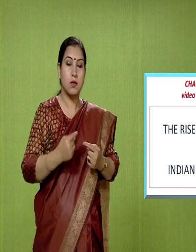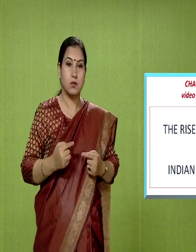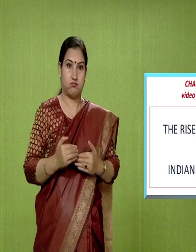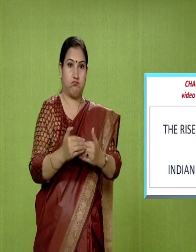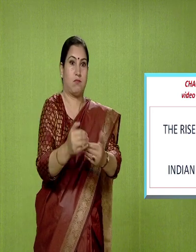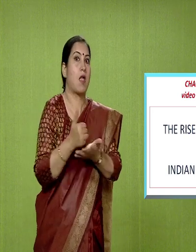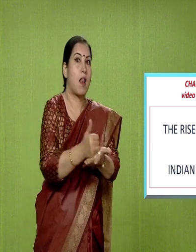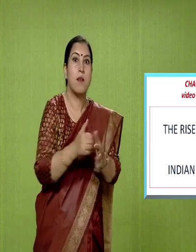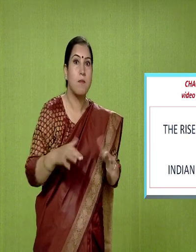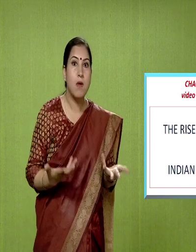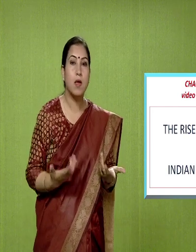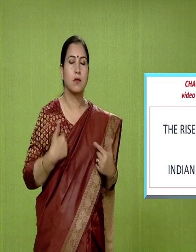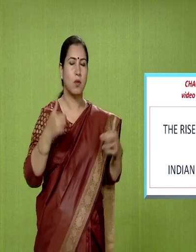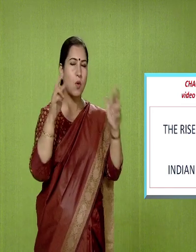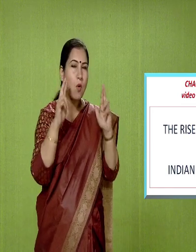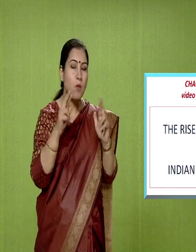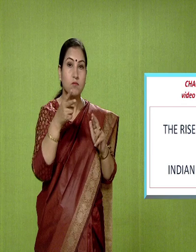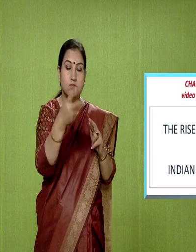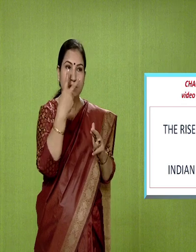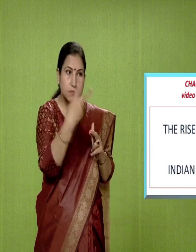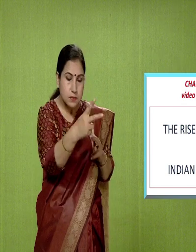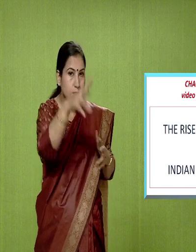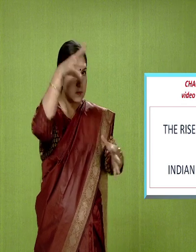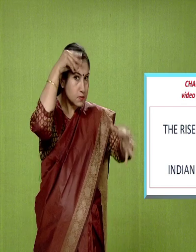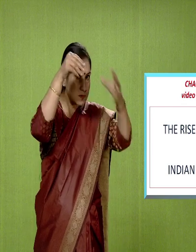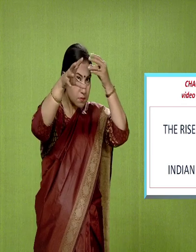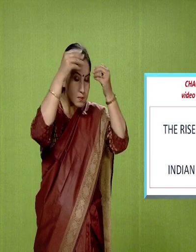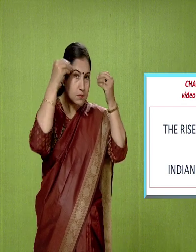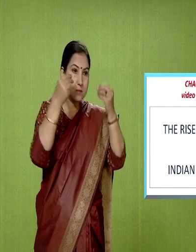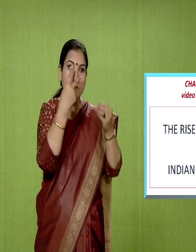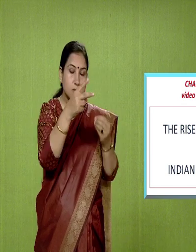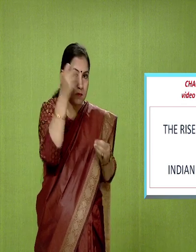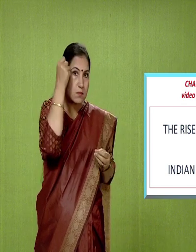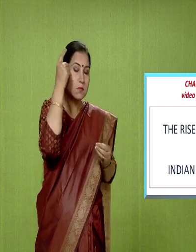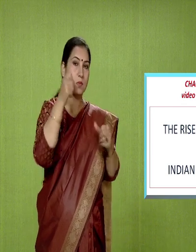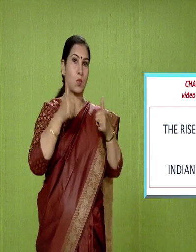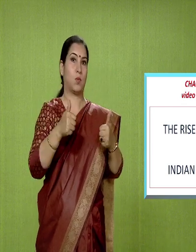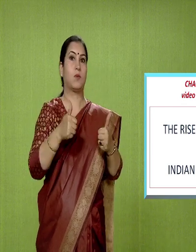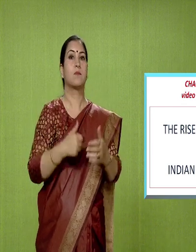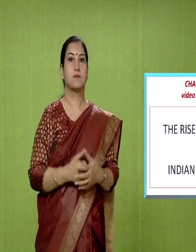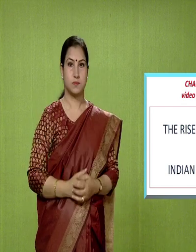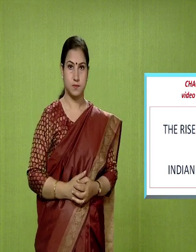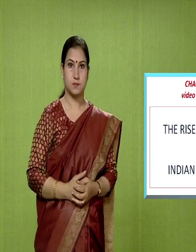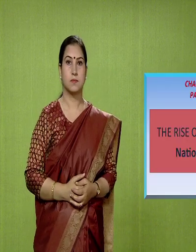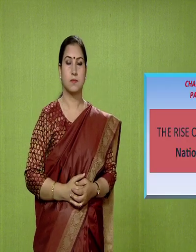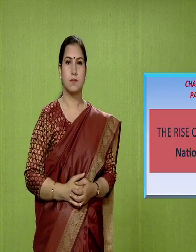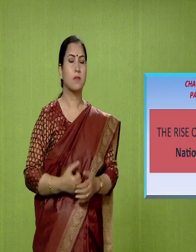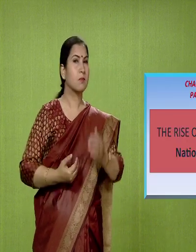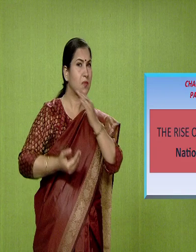I hope you will understand and enjoy watching this video. In our